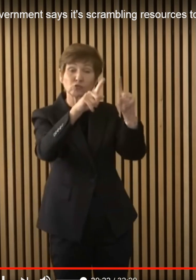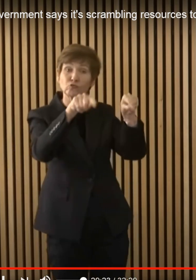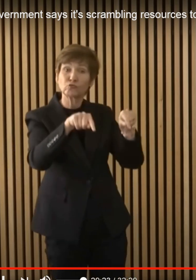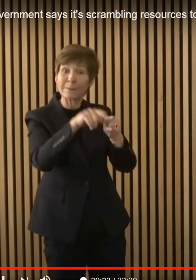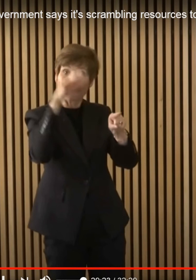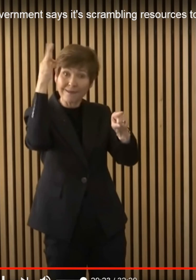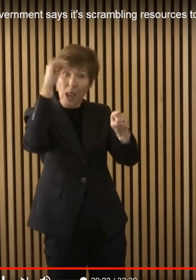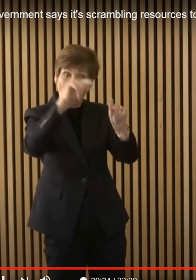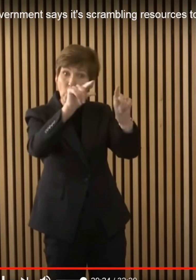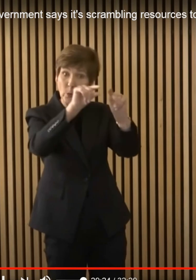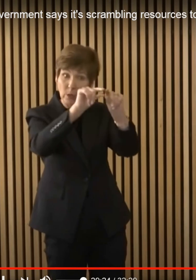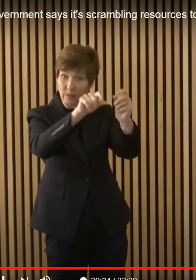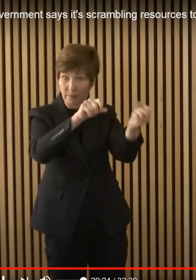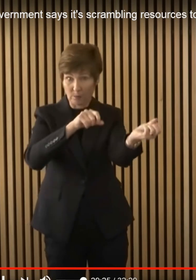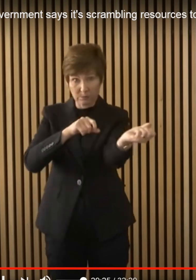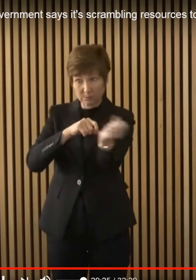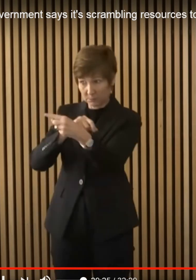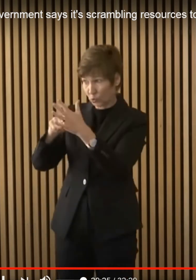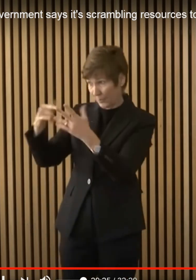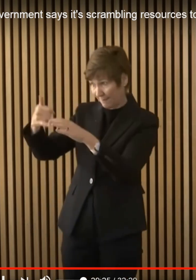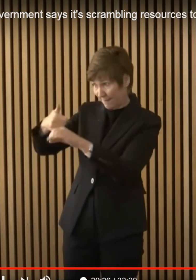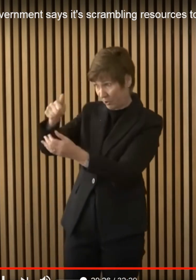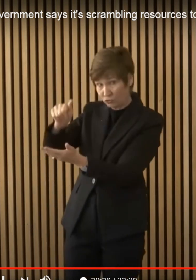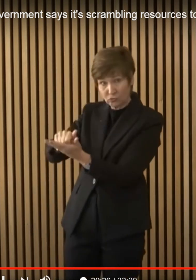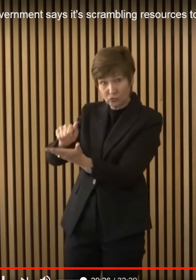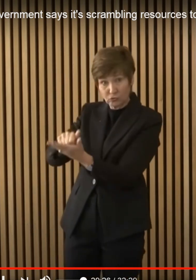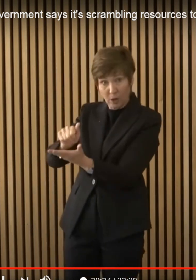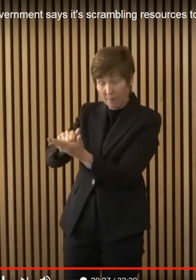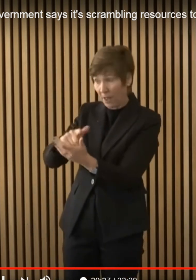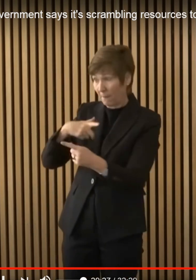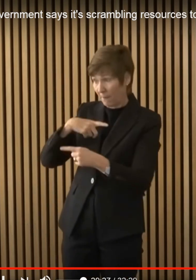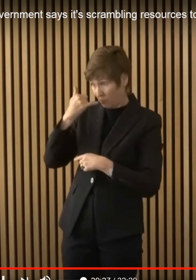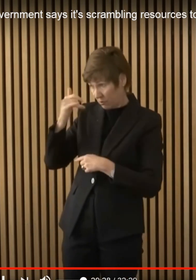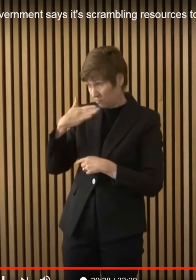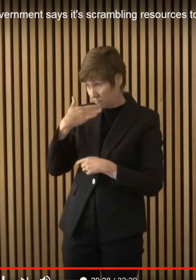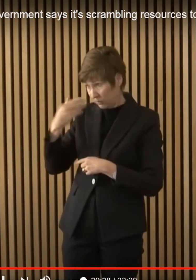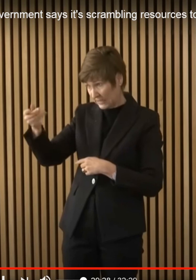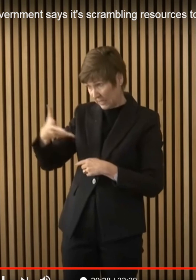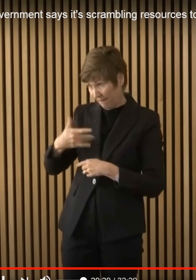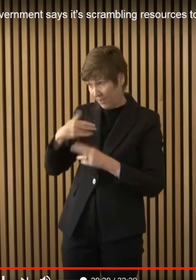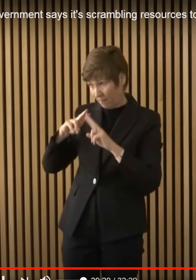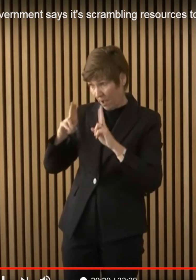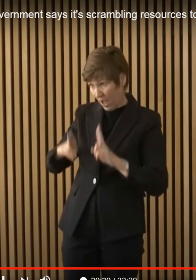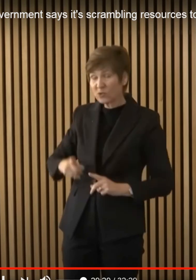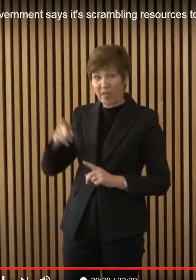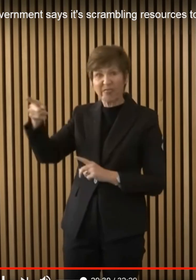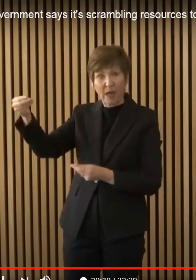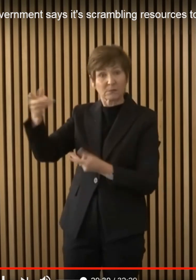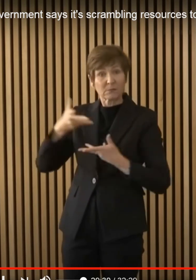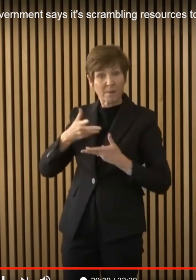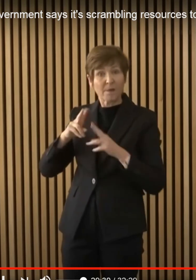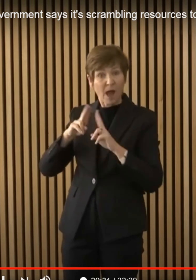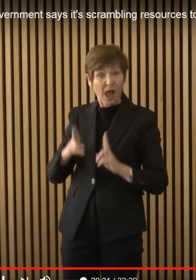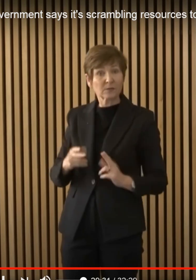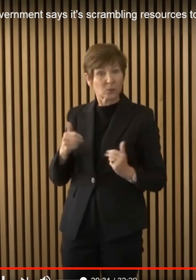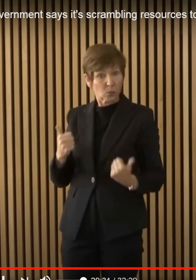Transformation Agency. Also, we have national security, which looks at all of these things. And